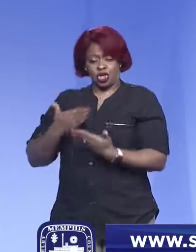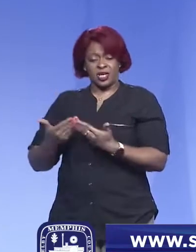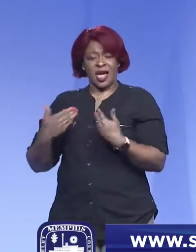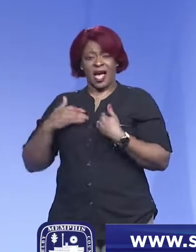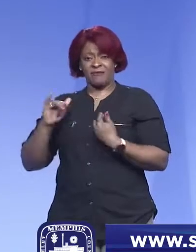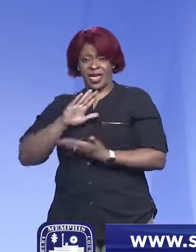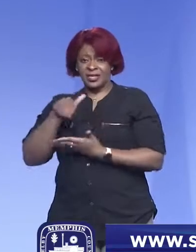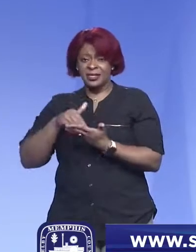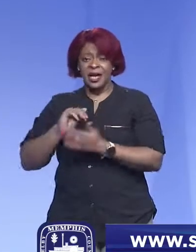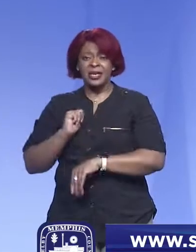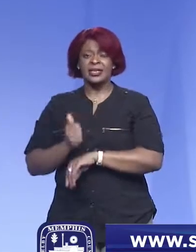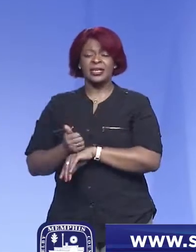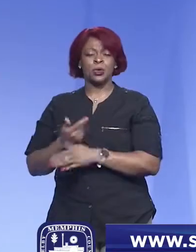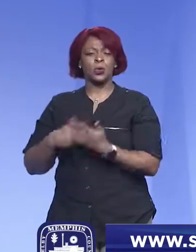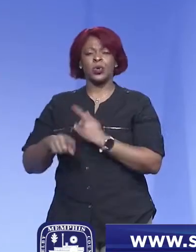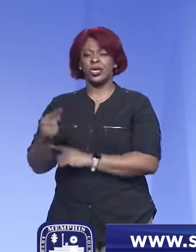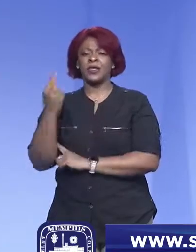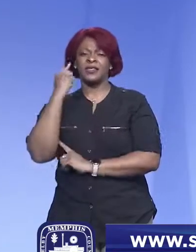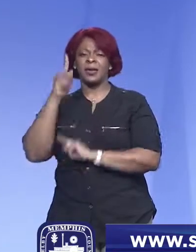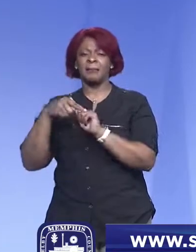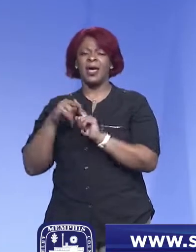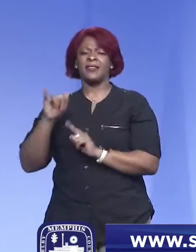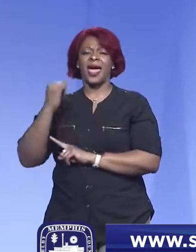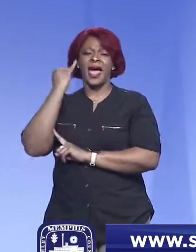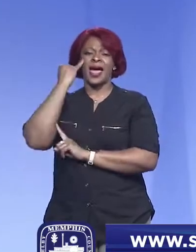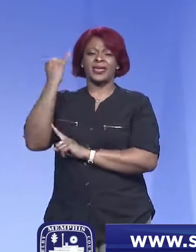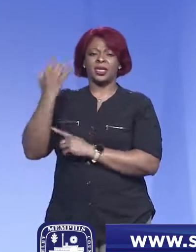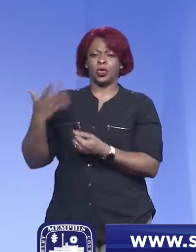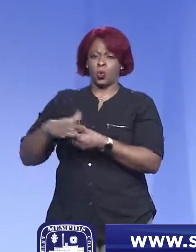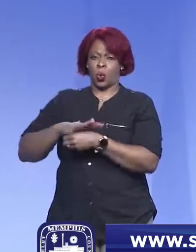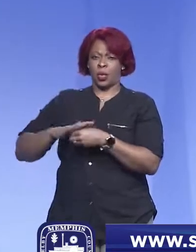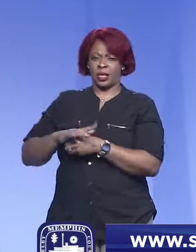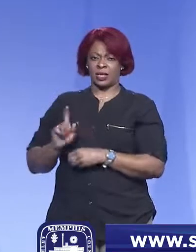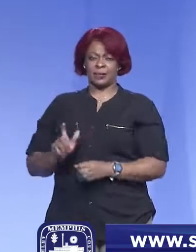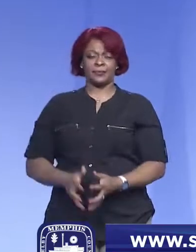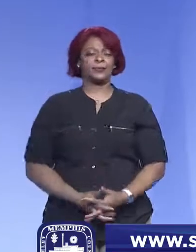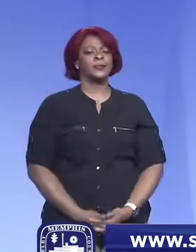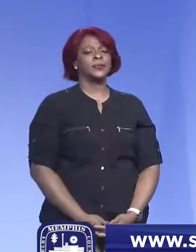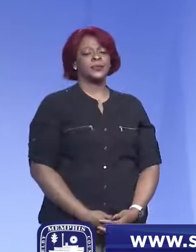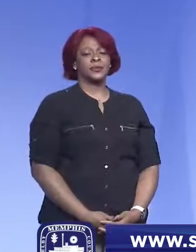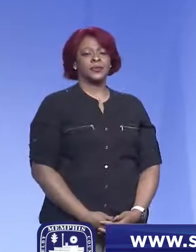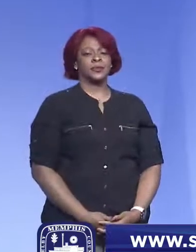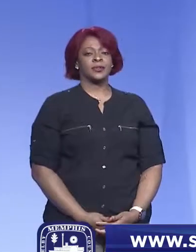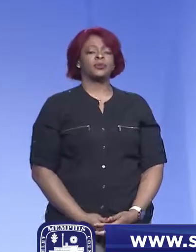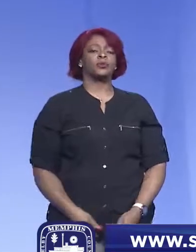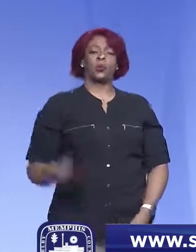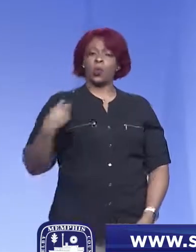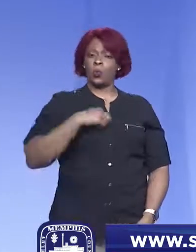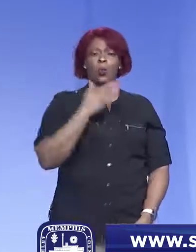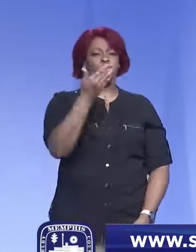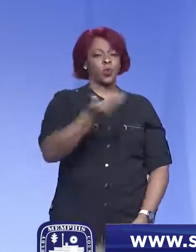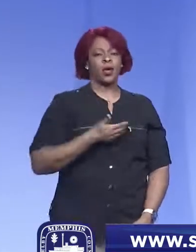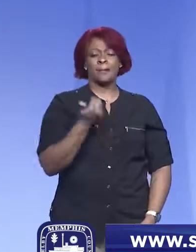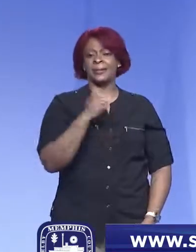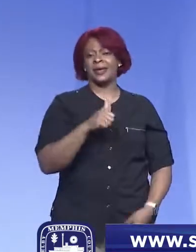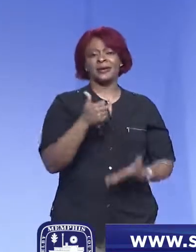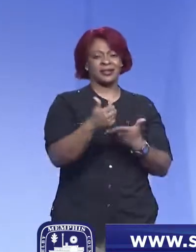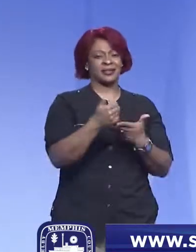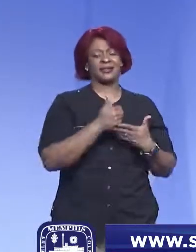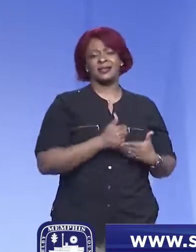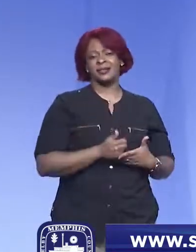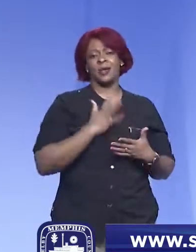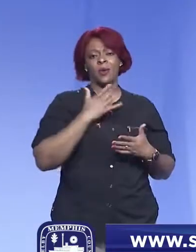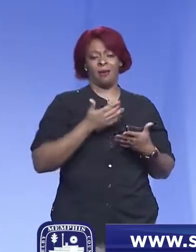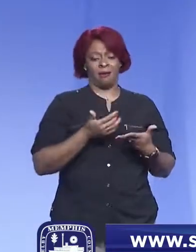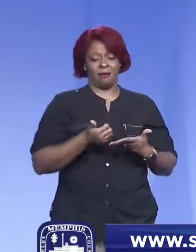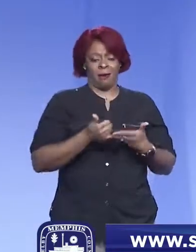those sites in? What do you think about this idea here locally? Well, of course, we would welcome any assistance that's going to